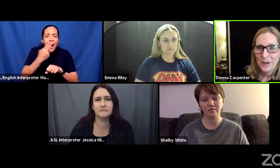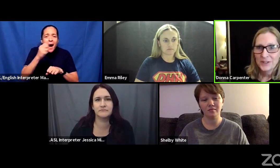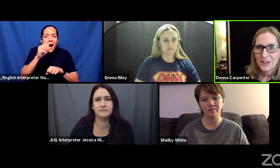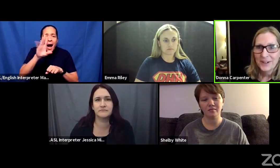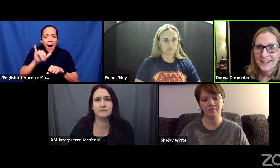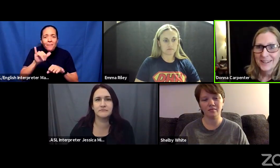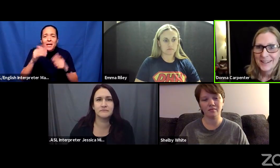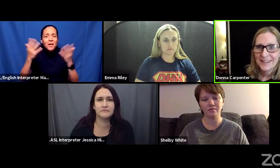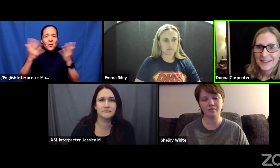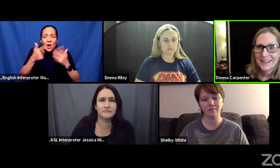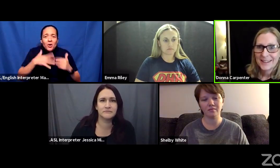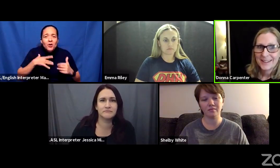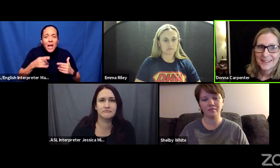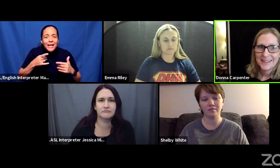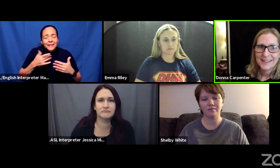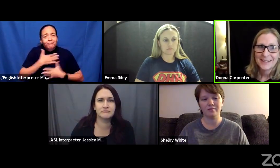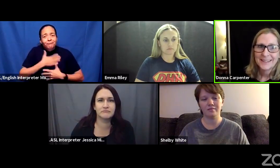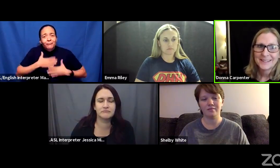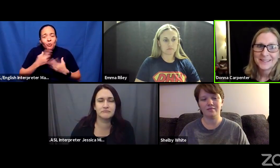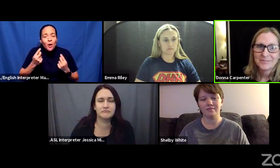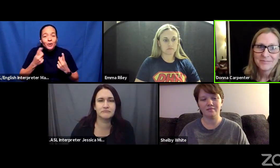Emma, you want to start?